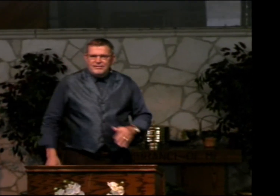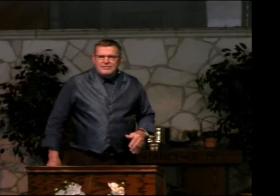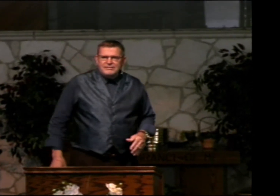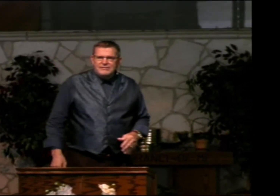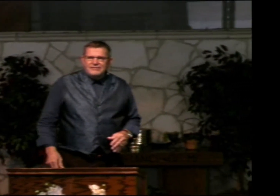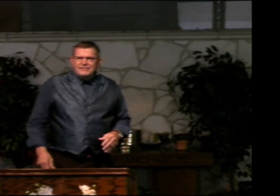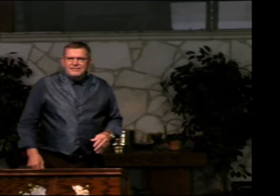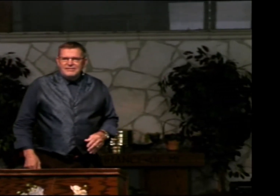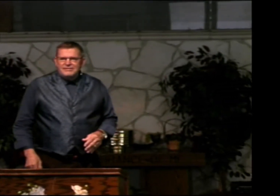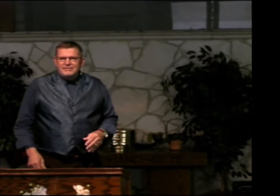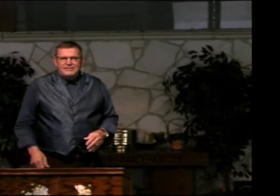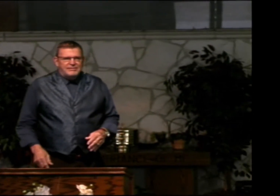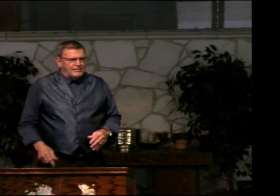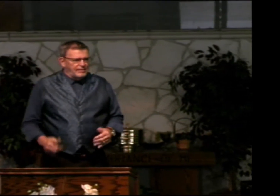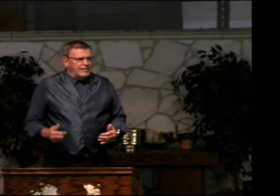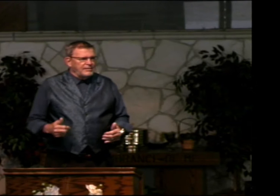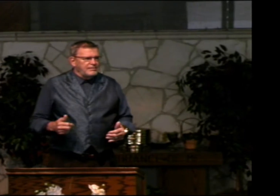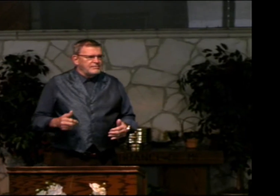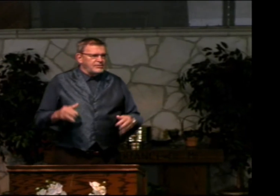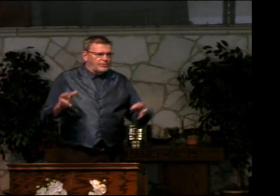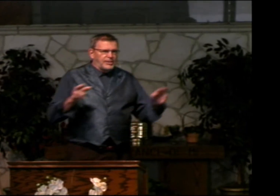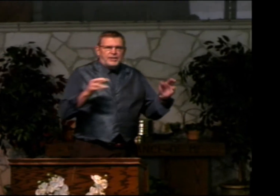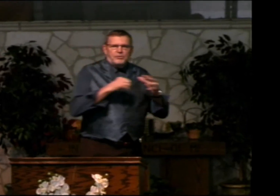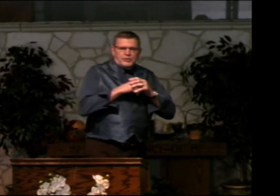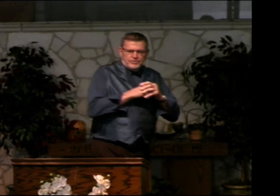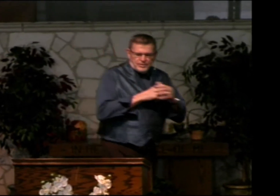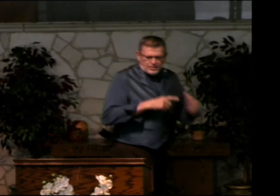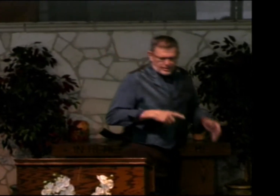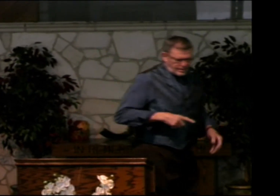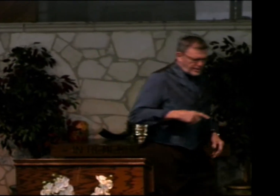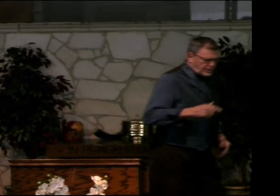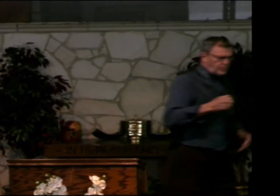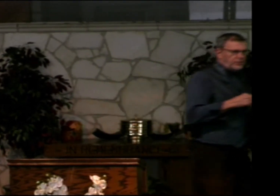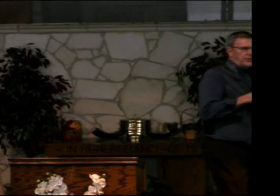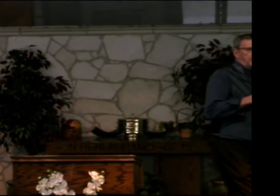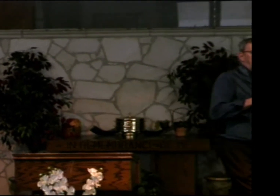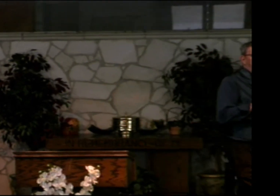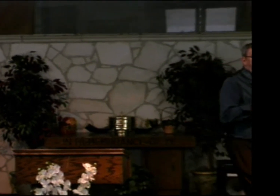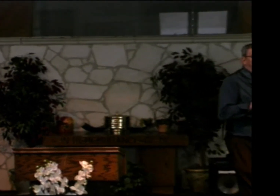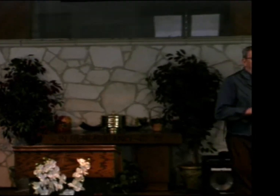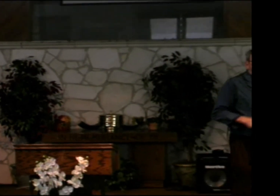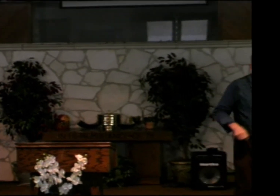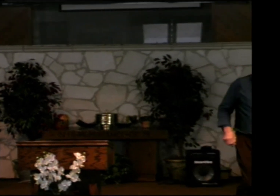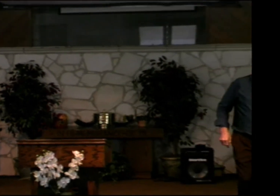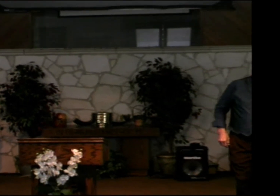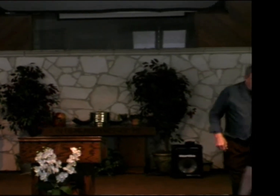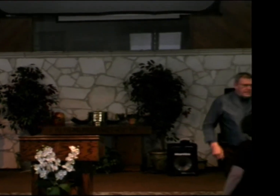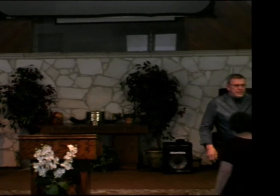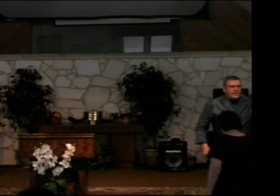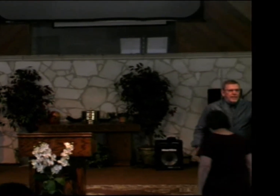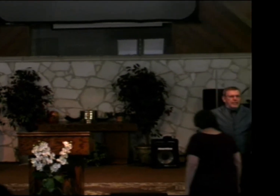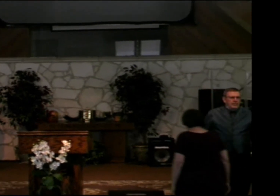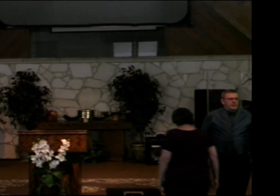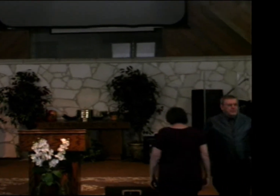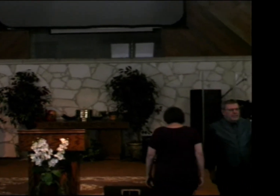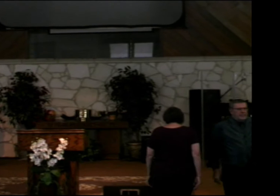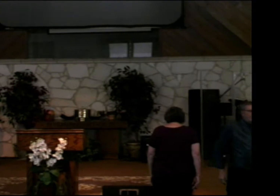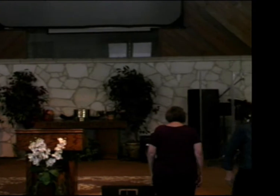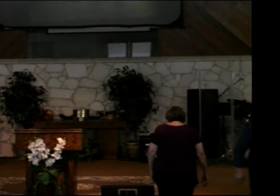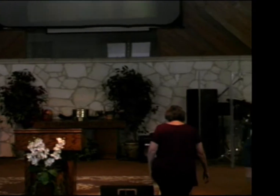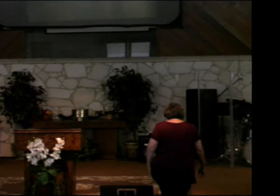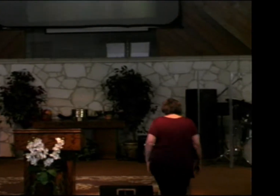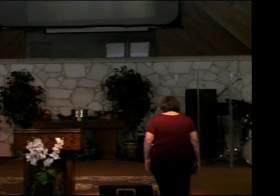later. All right? Y'all ready to worship the Lord? Let's worship Him.